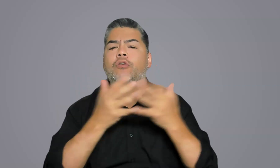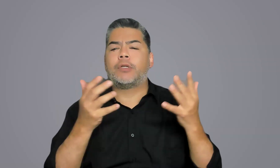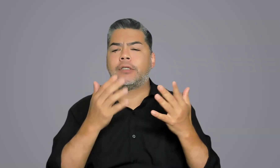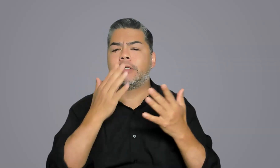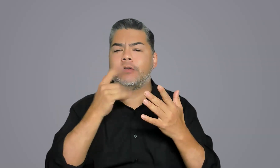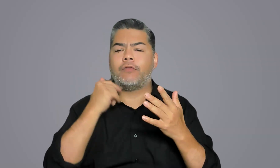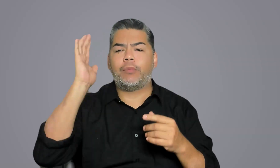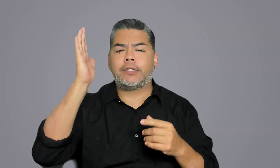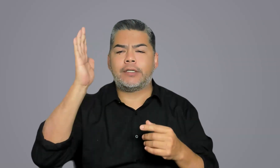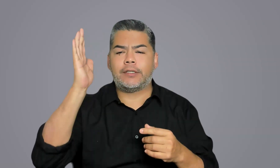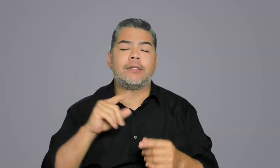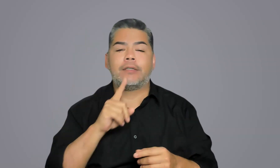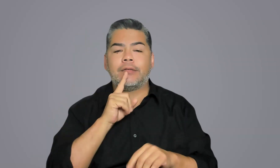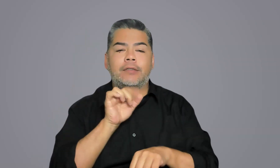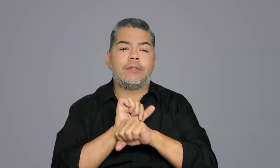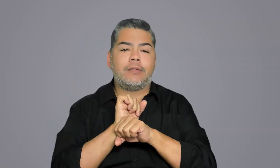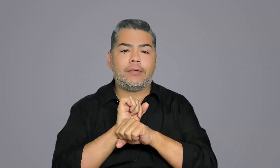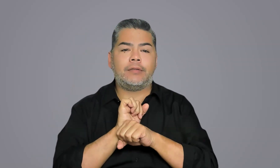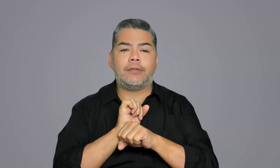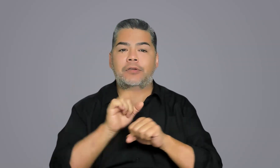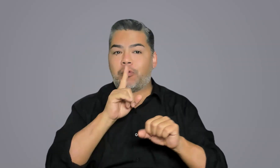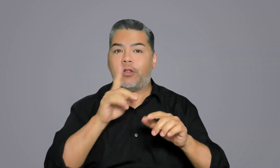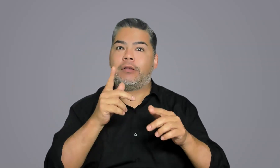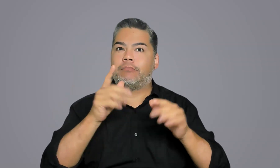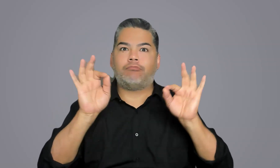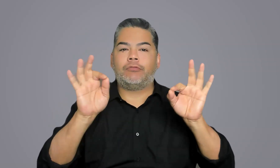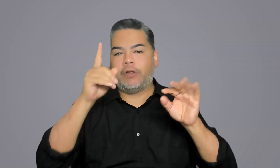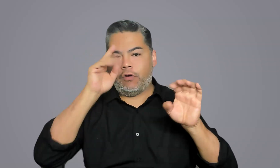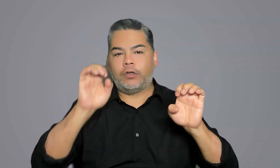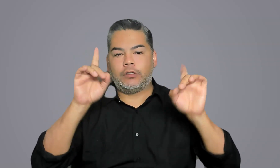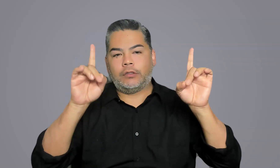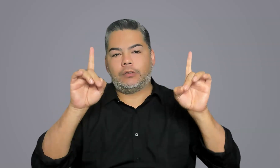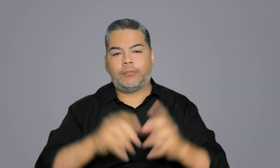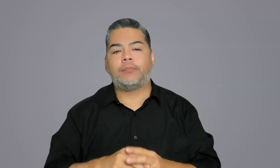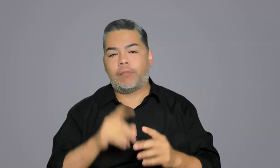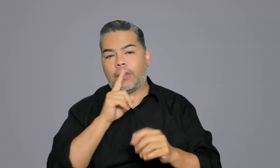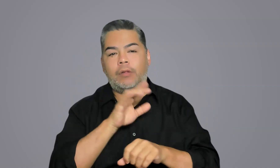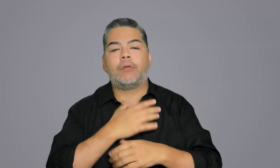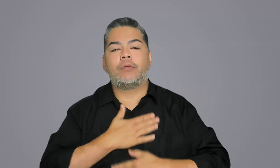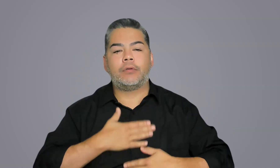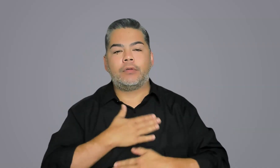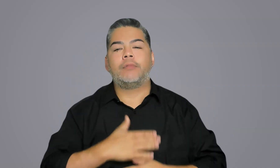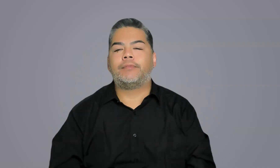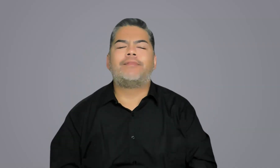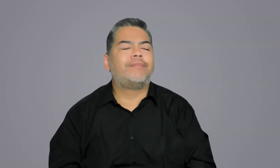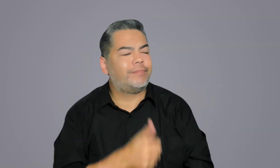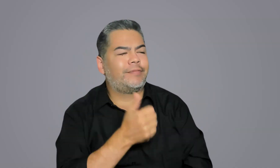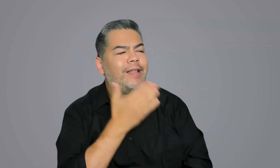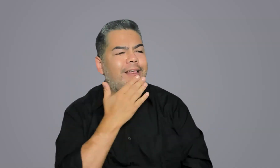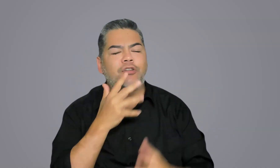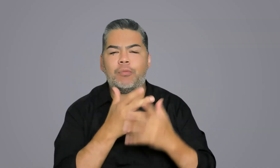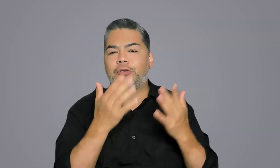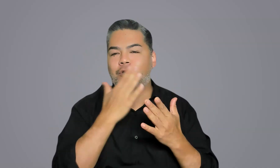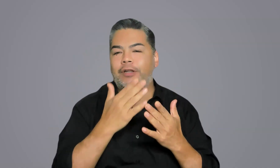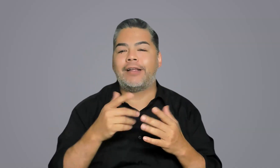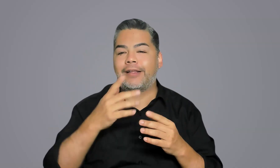the presentation. I think it was like hyper educational and we appreciate it. Oh, thank you. No, it was really good. And thank you everyone